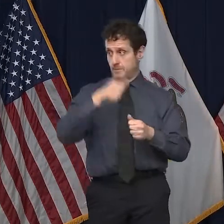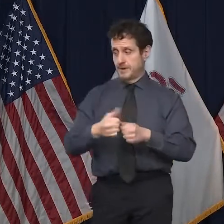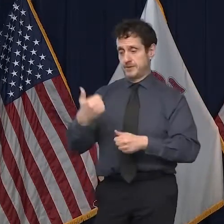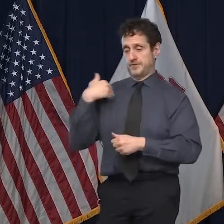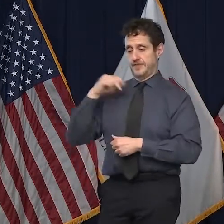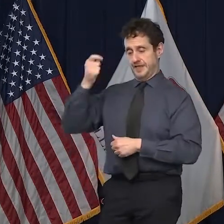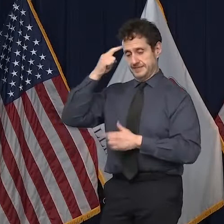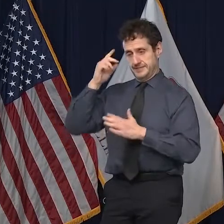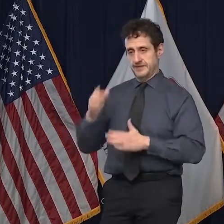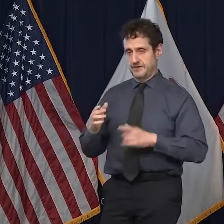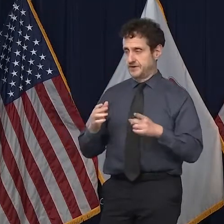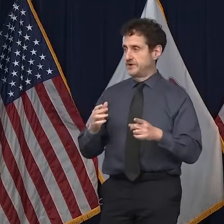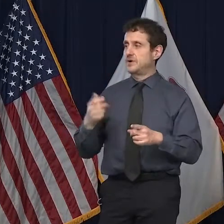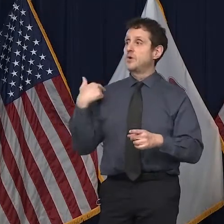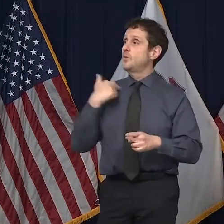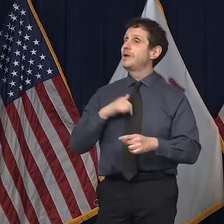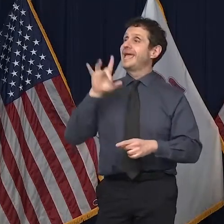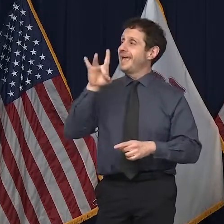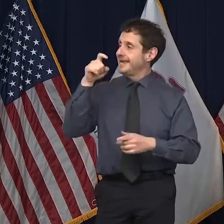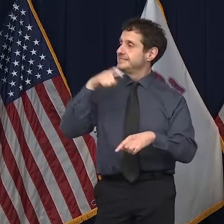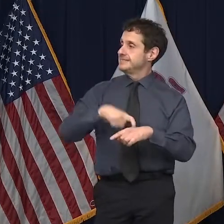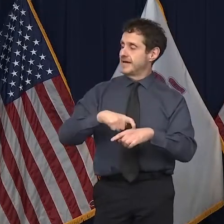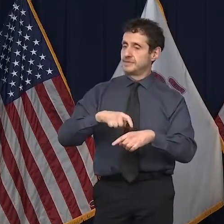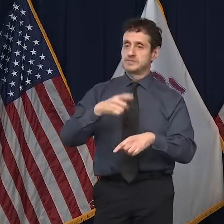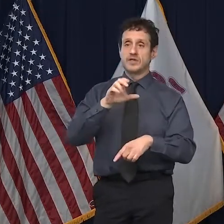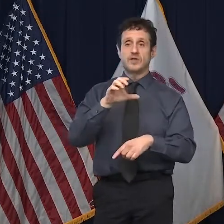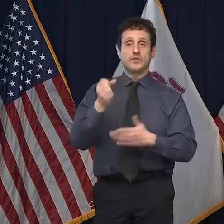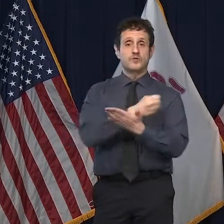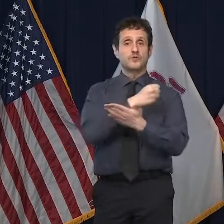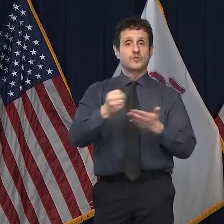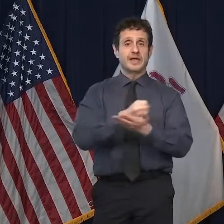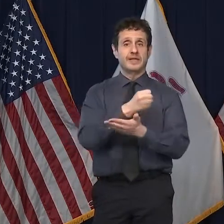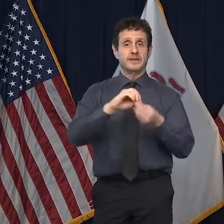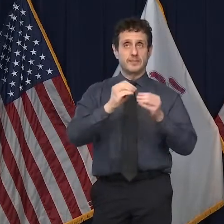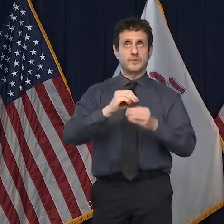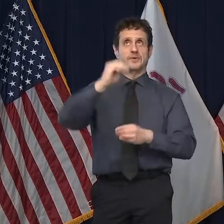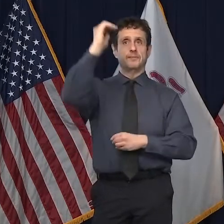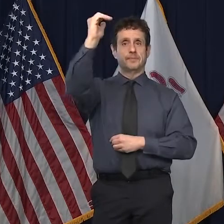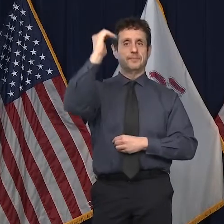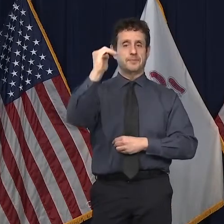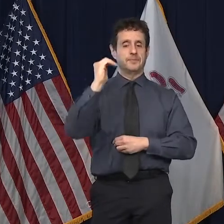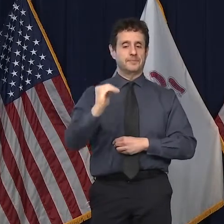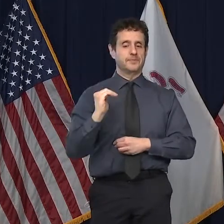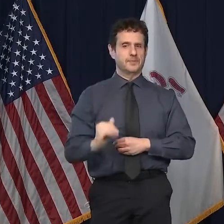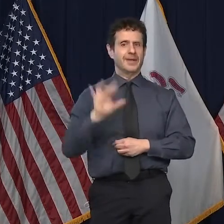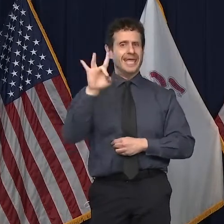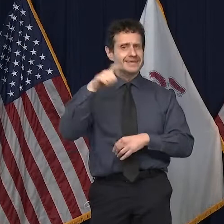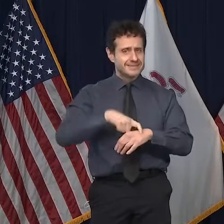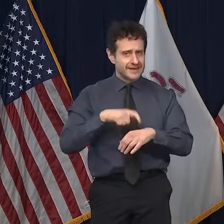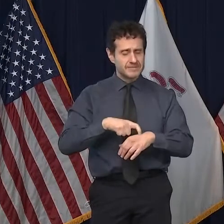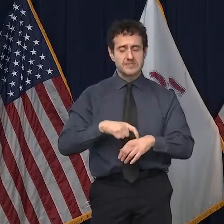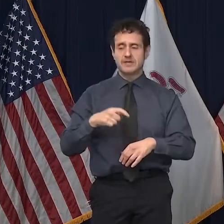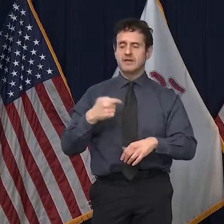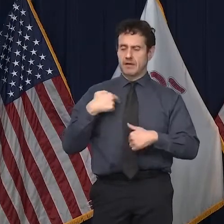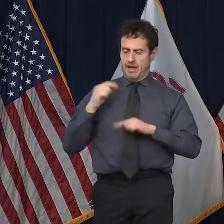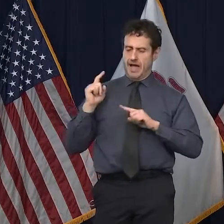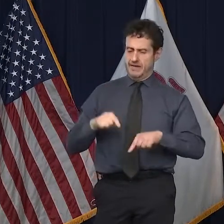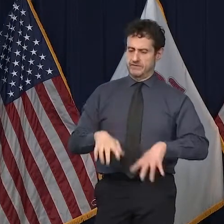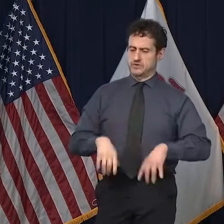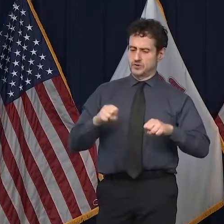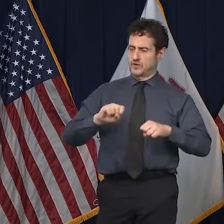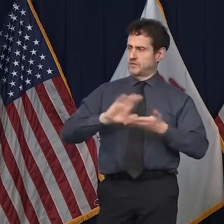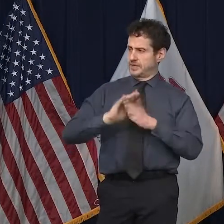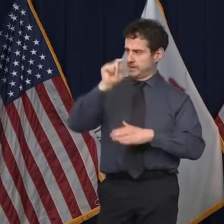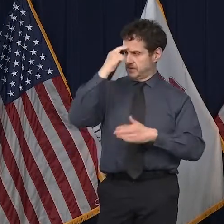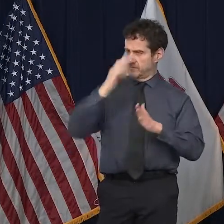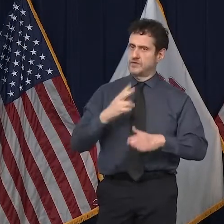on 8 credit downgrades. 8 in 4 years. We've been in office 2 years. Before coronavirus